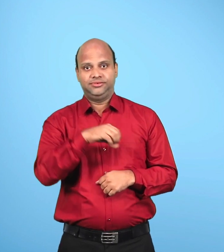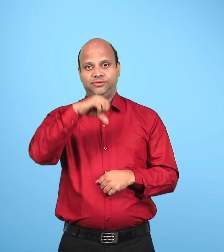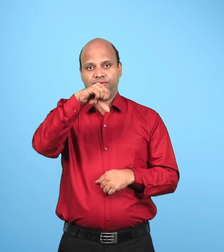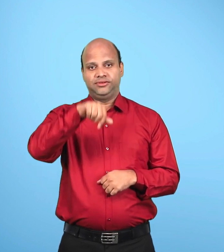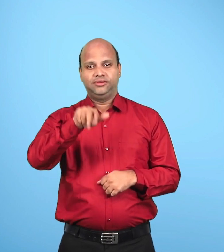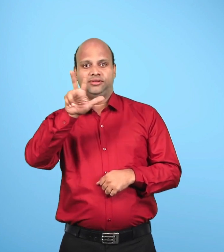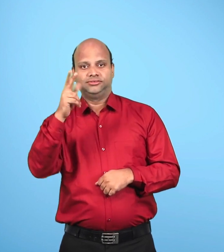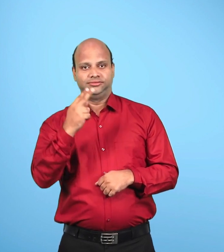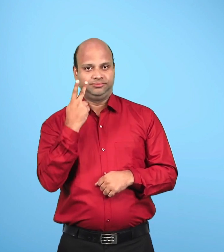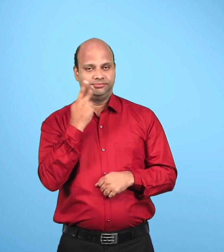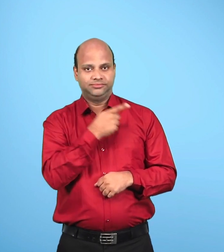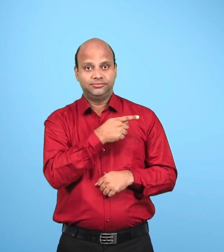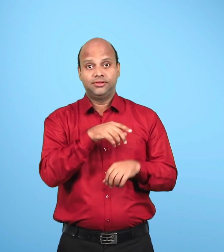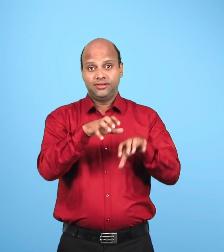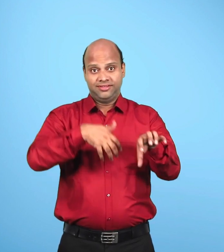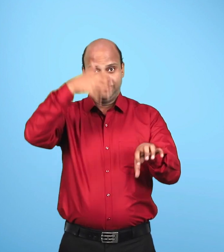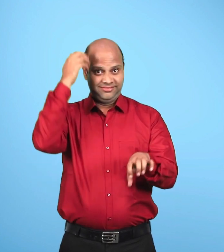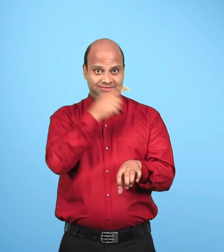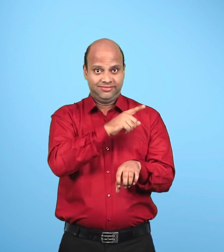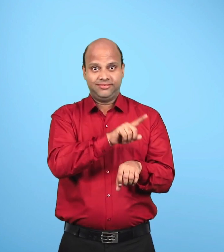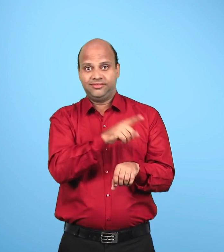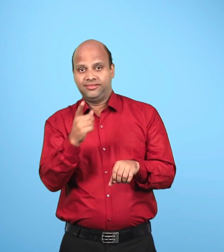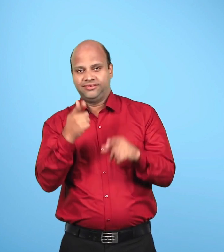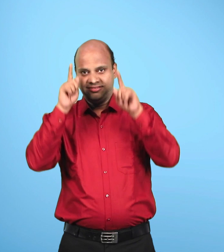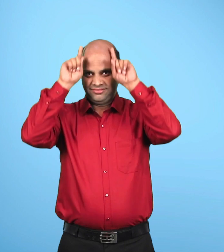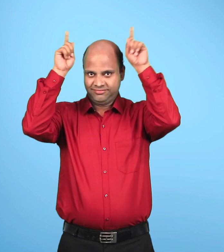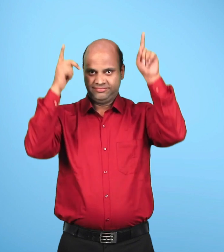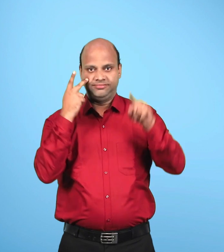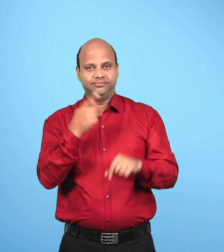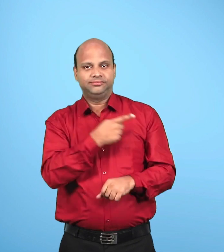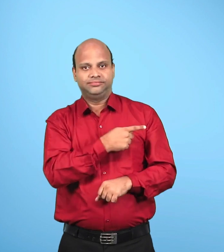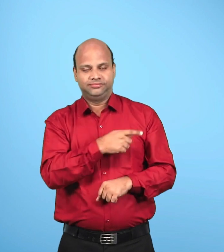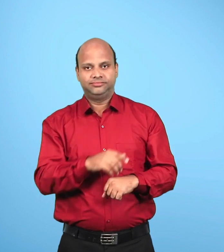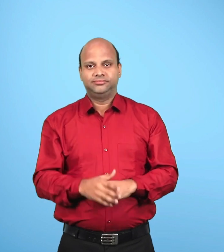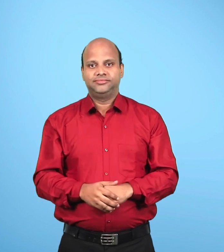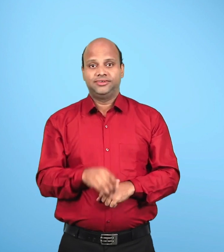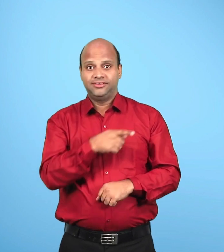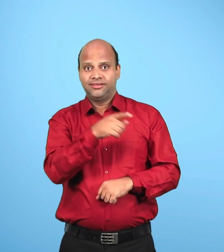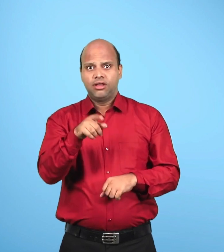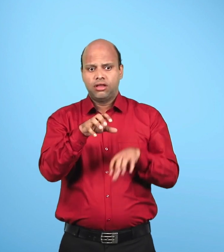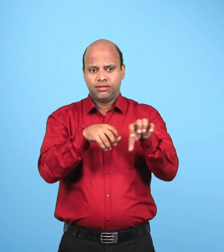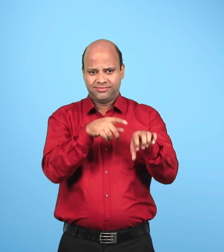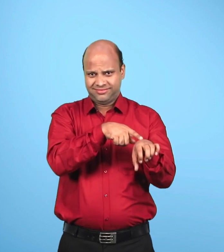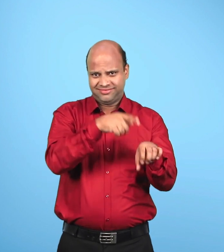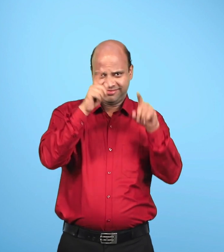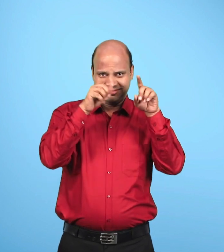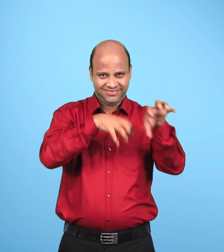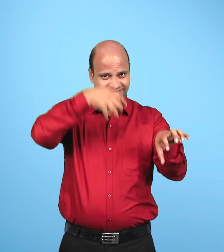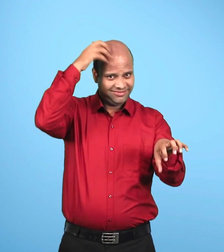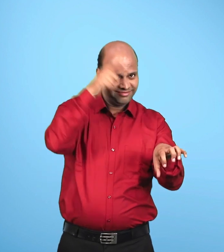Figure 9.8. How are the eyes placed in the face for these two animals? Are they in the front or on the